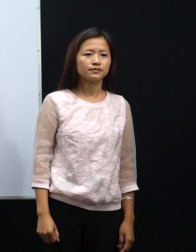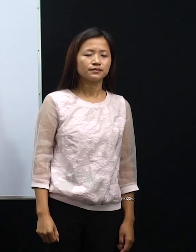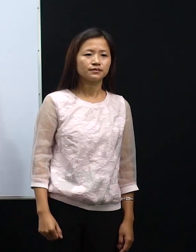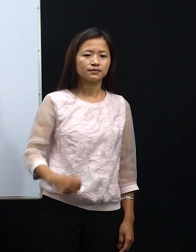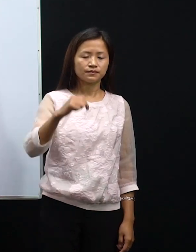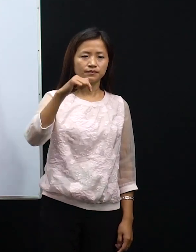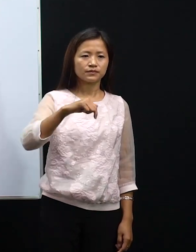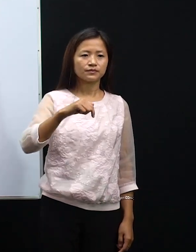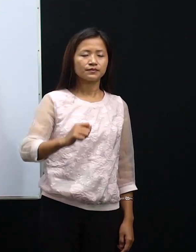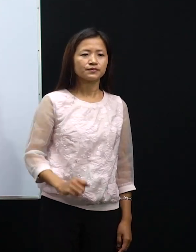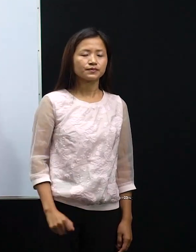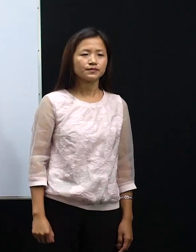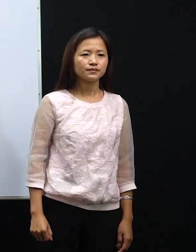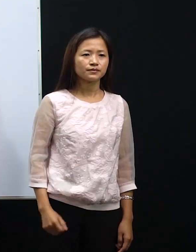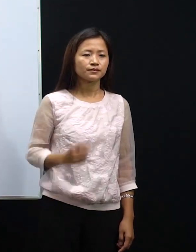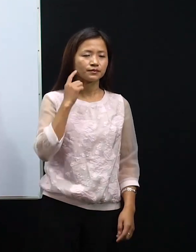Now,